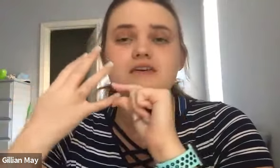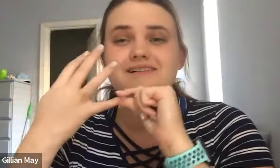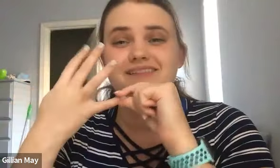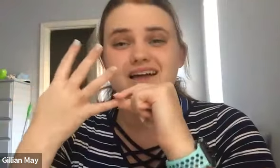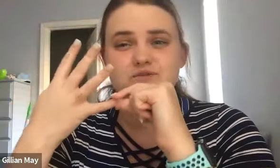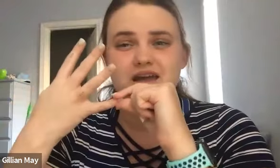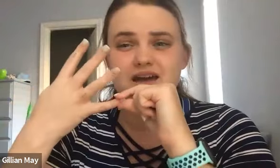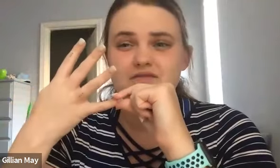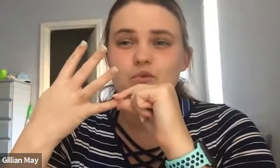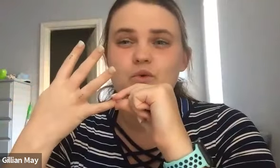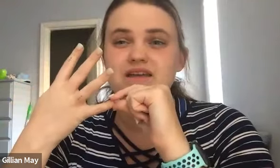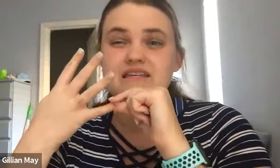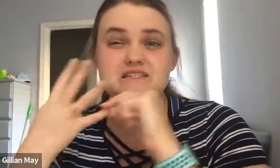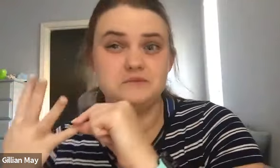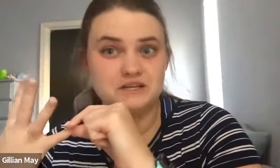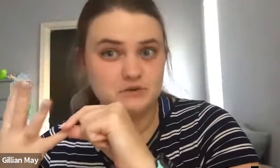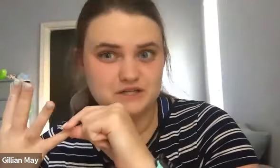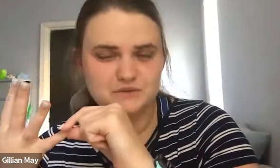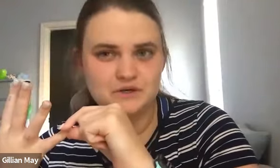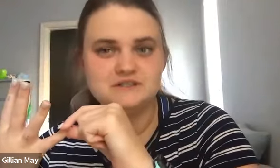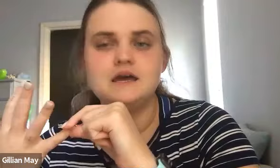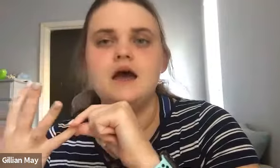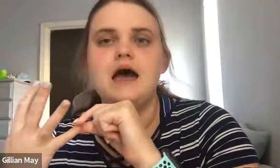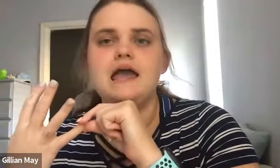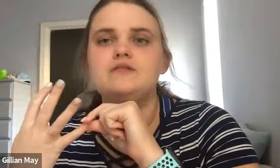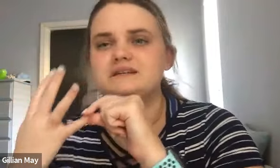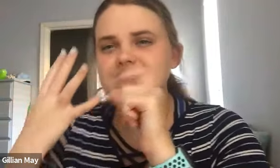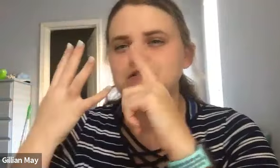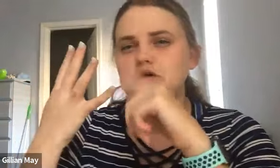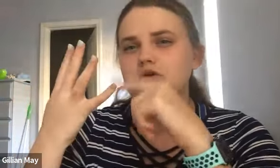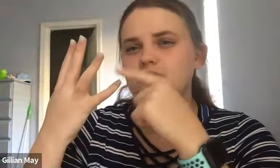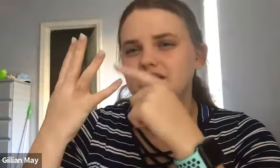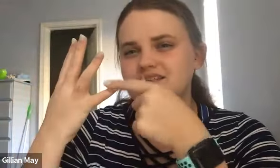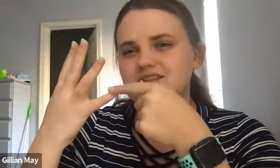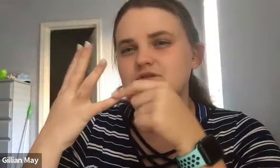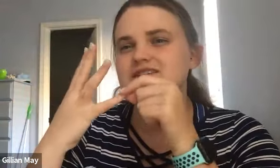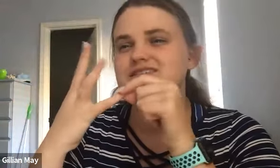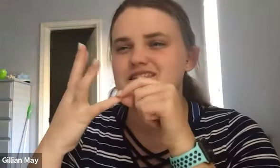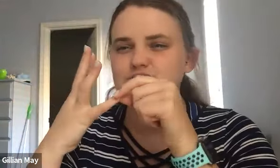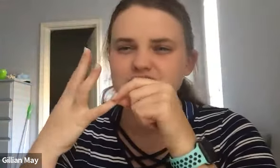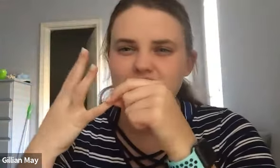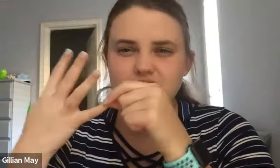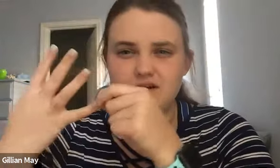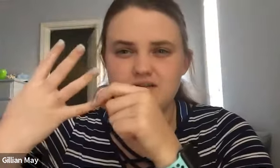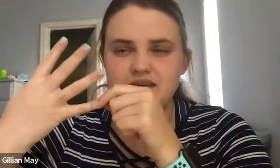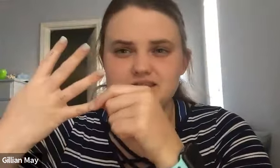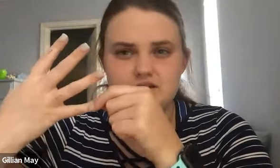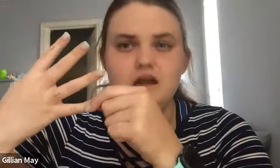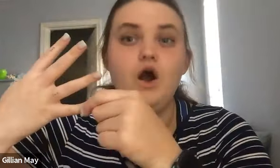then the last one I have what is WH question words. And the reason I don't know if we'll get to this one is because this one's kind of it's not a